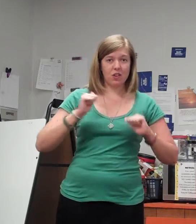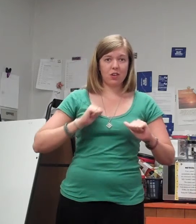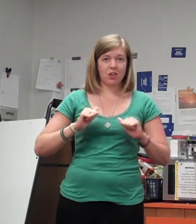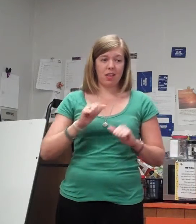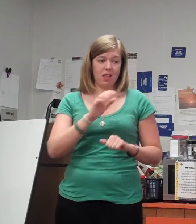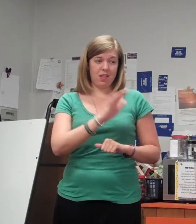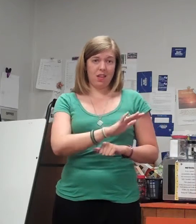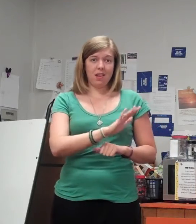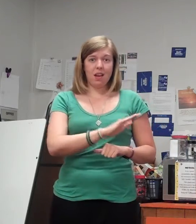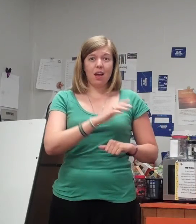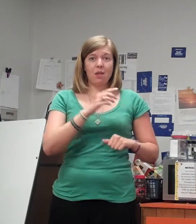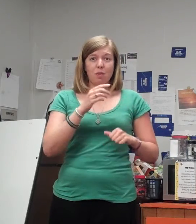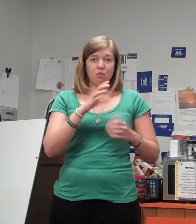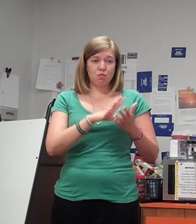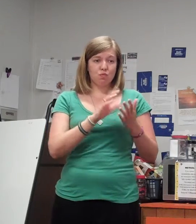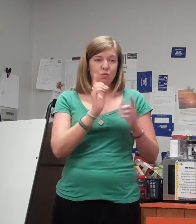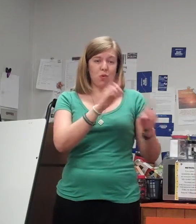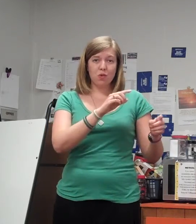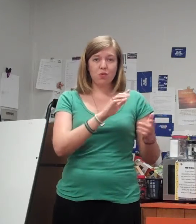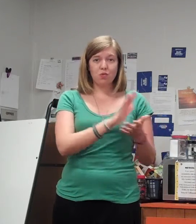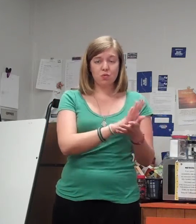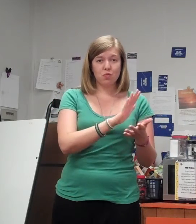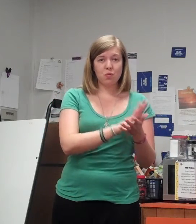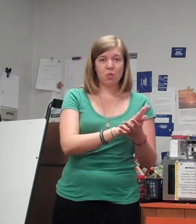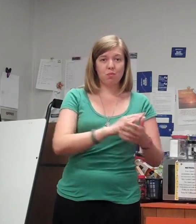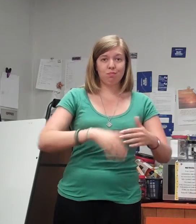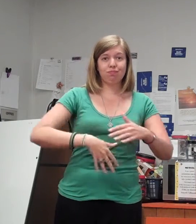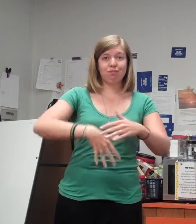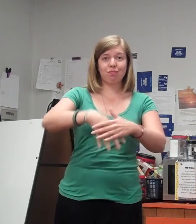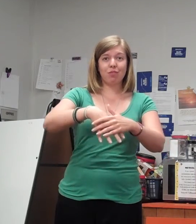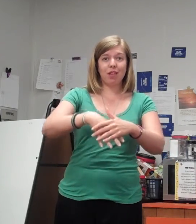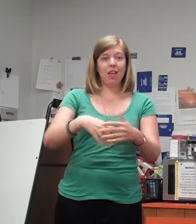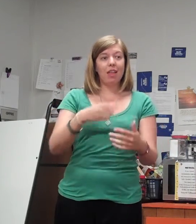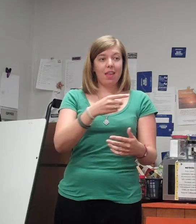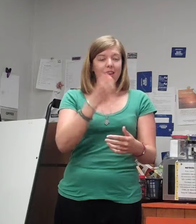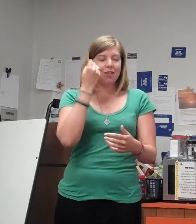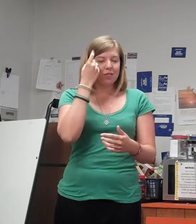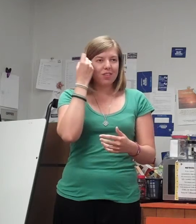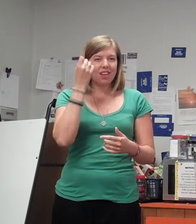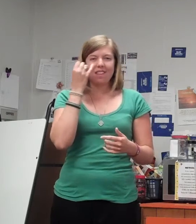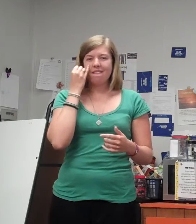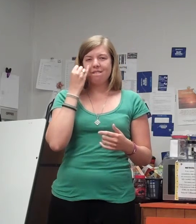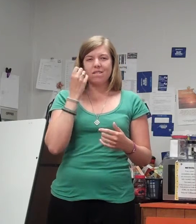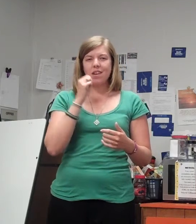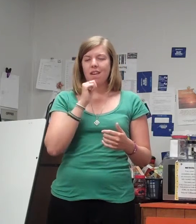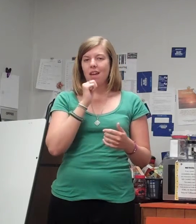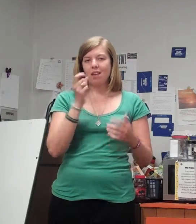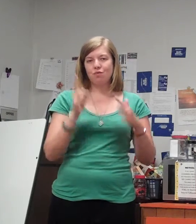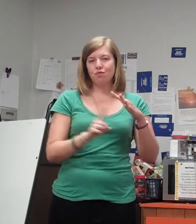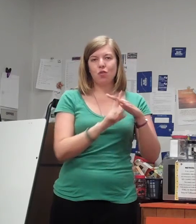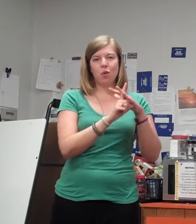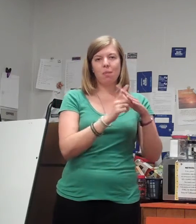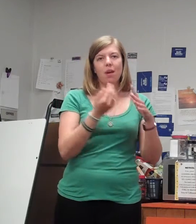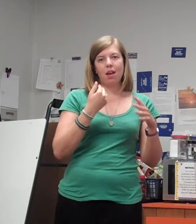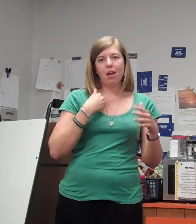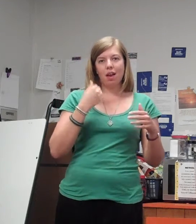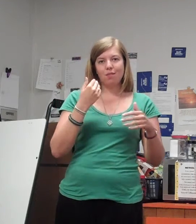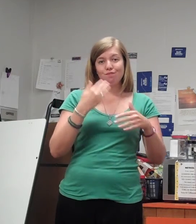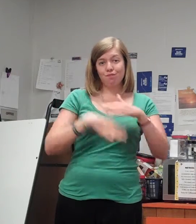very pregnant, they knew that when I didn't show up, that day I would be having my child, which is what happened. I didn't show up one day, had my